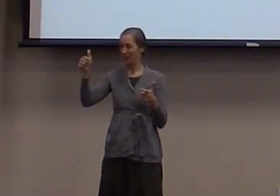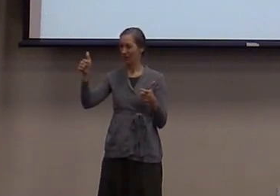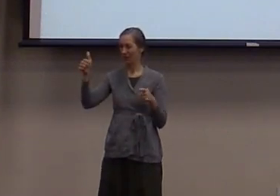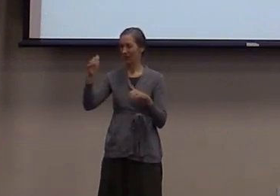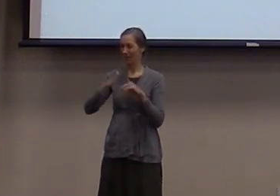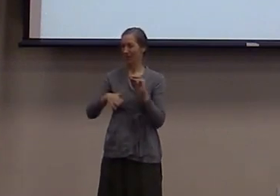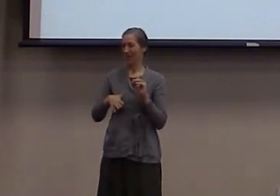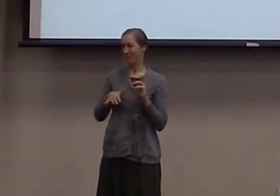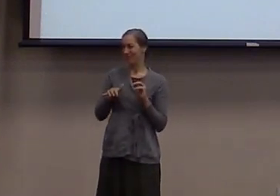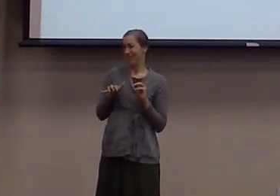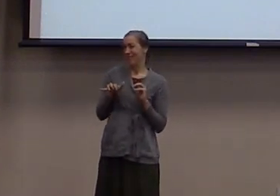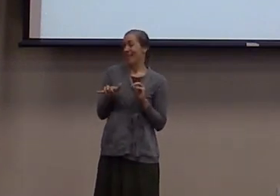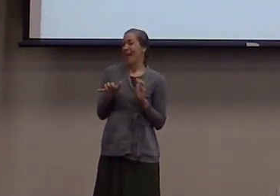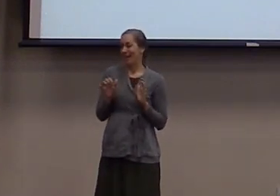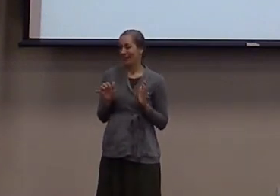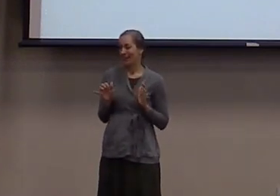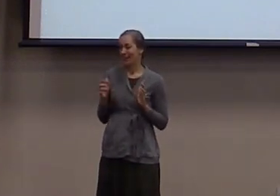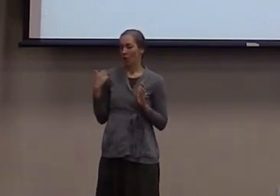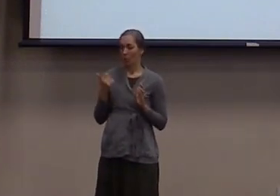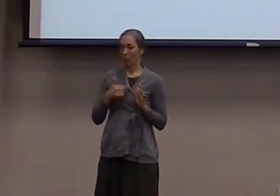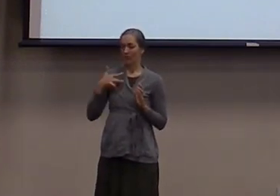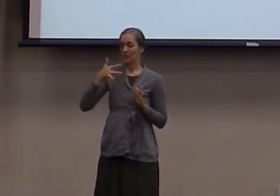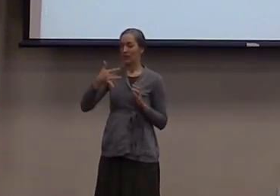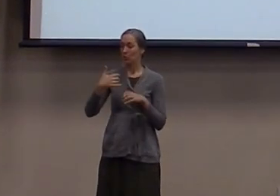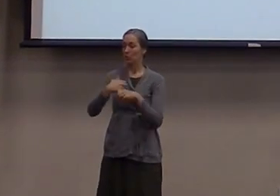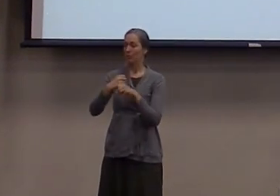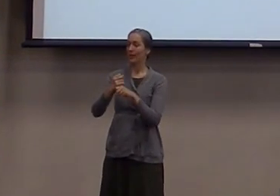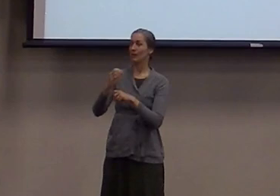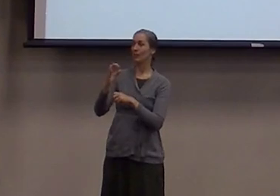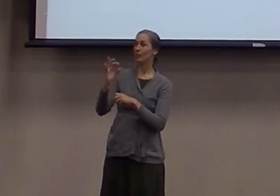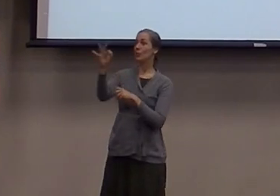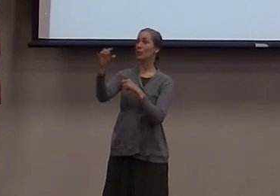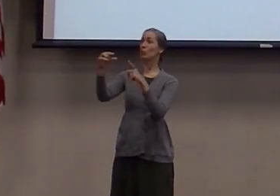that. We tend to make preaching the word